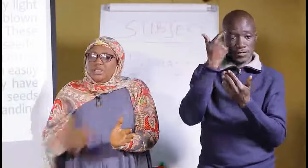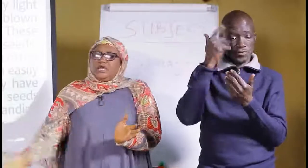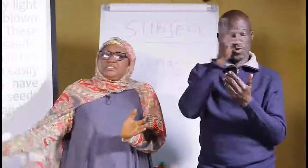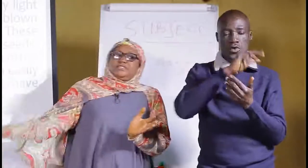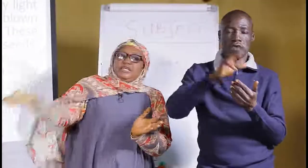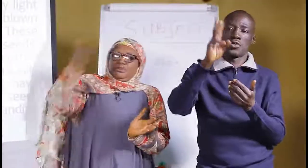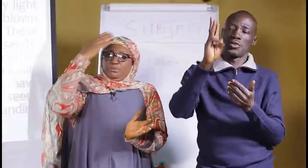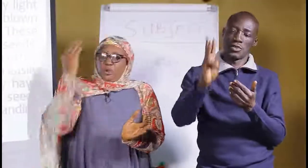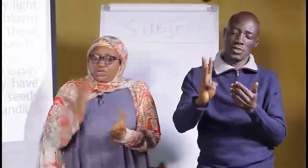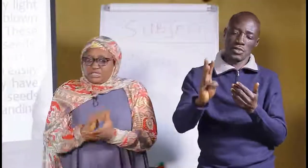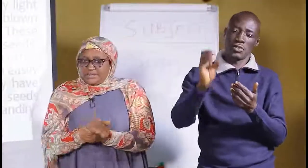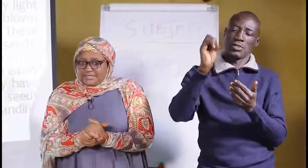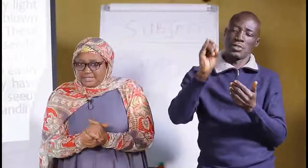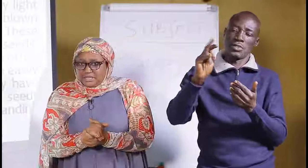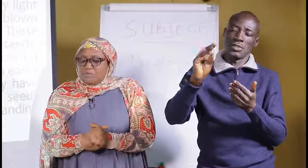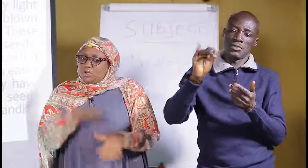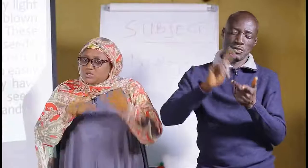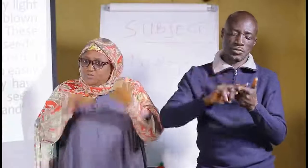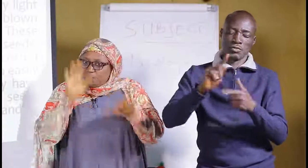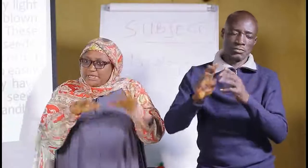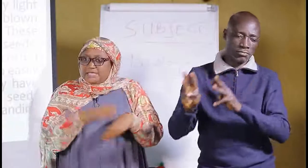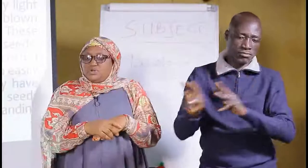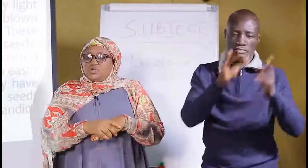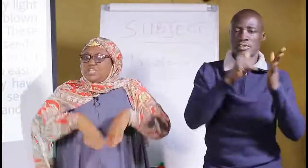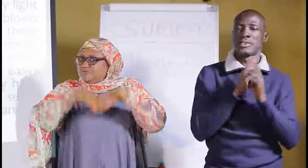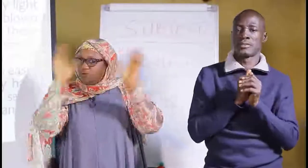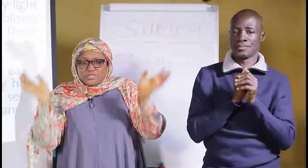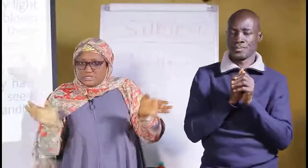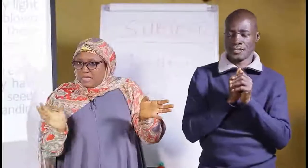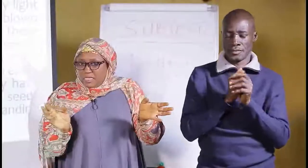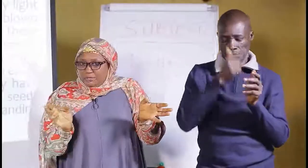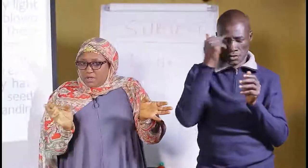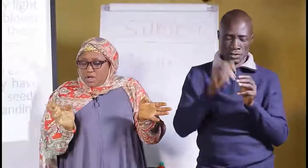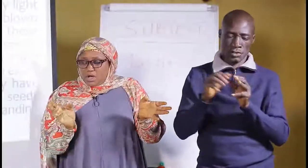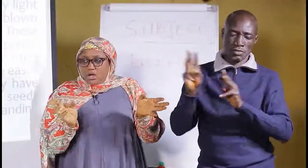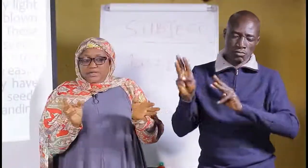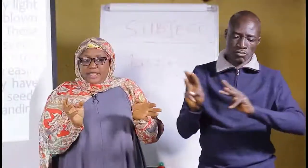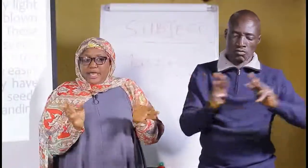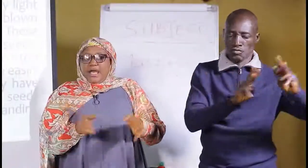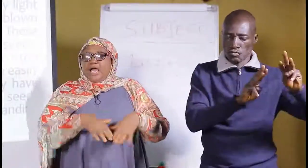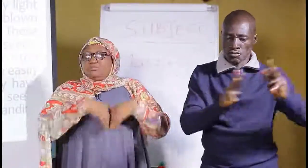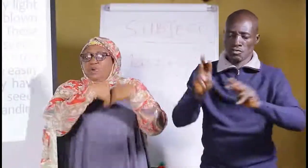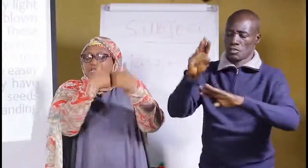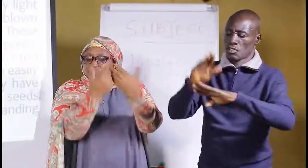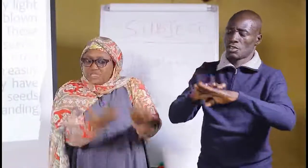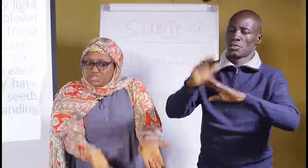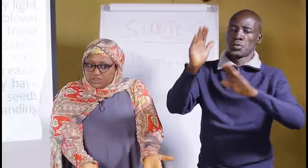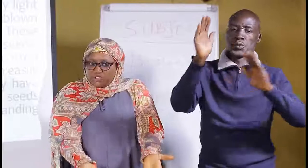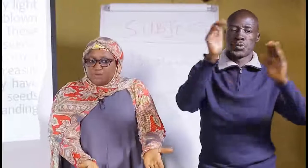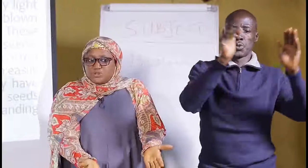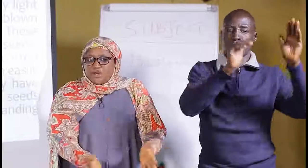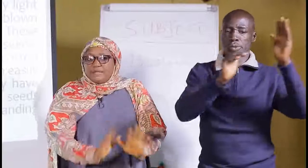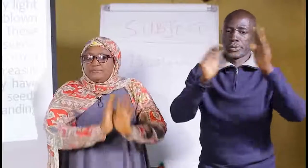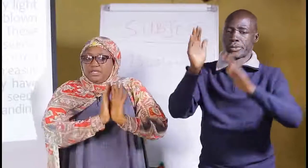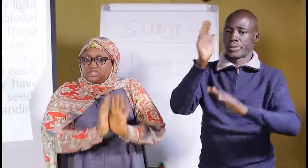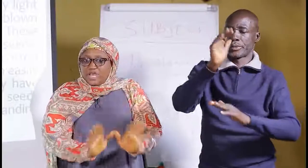comes, it easily blows the seeds. Because of the wing-like structure, it floats on the air, and when it reaches a